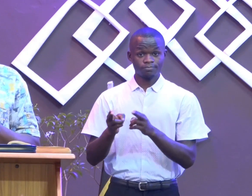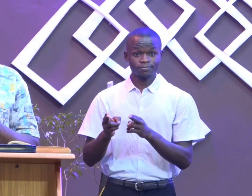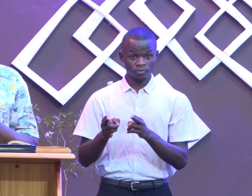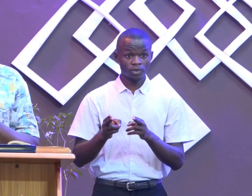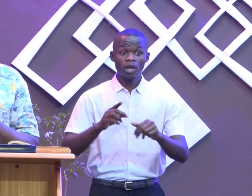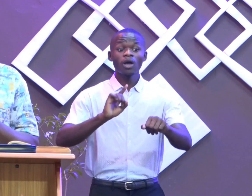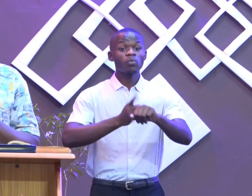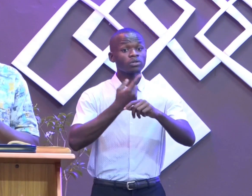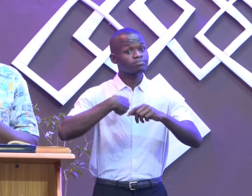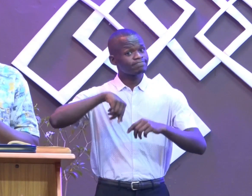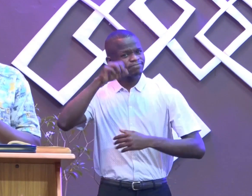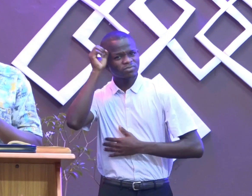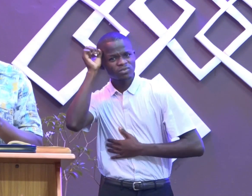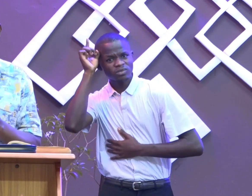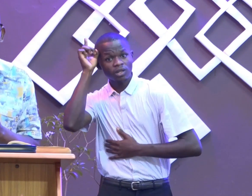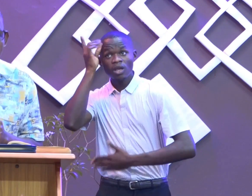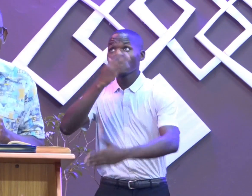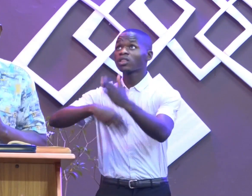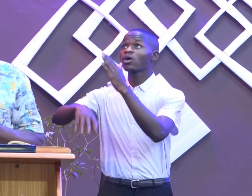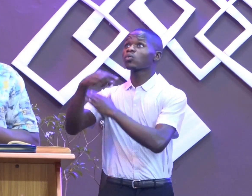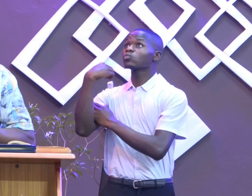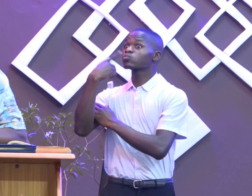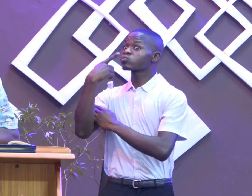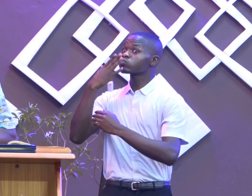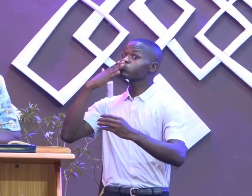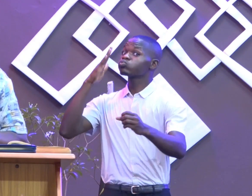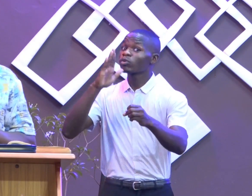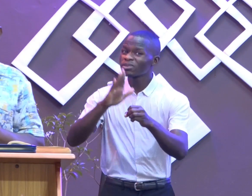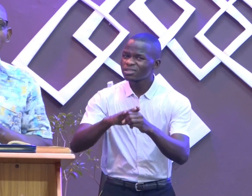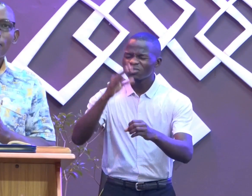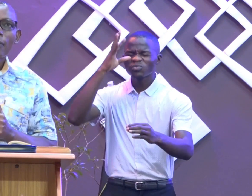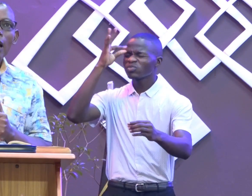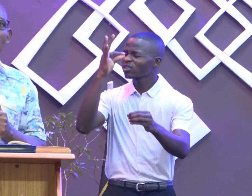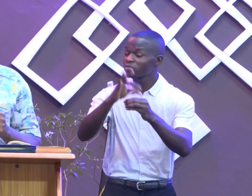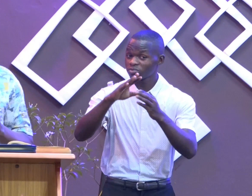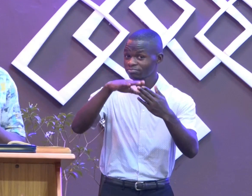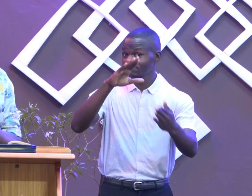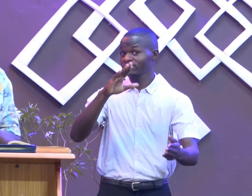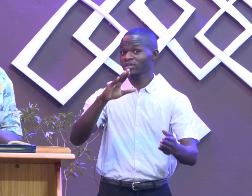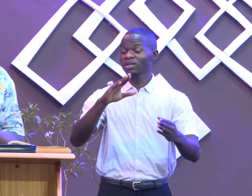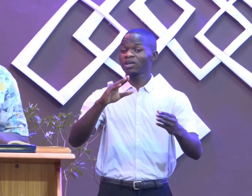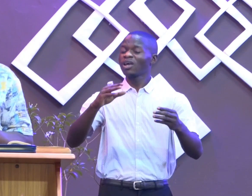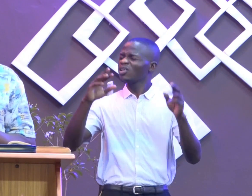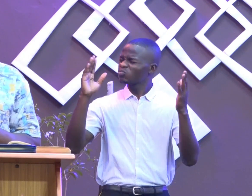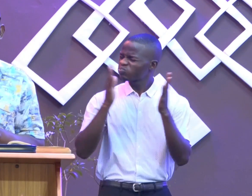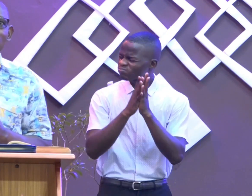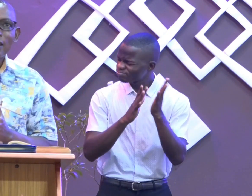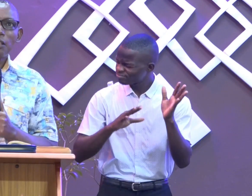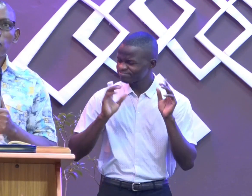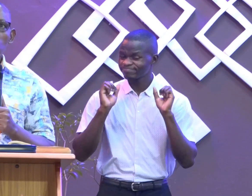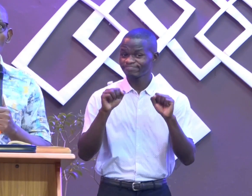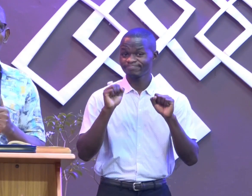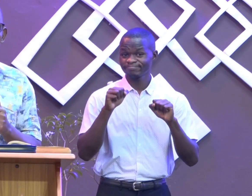in when me. When I've understood that God who promised is faithful. He is